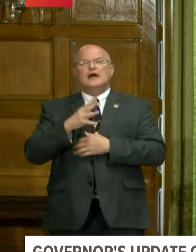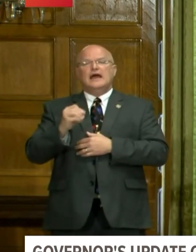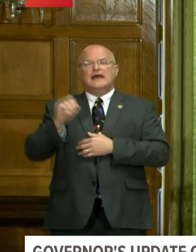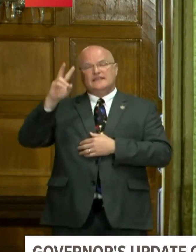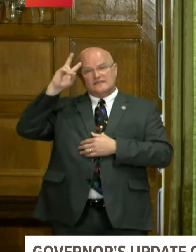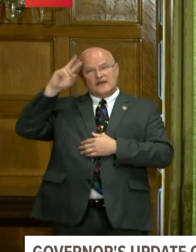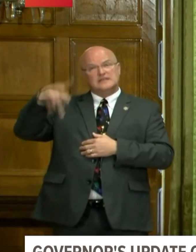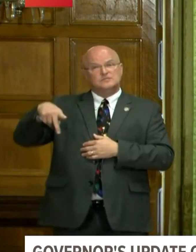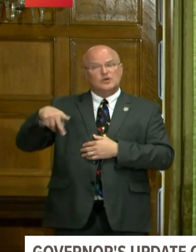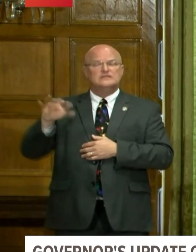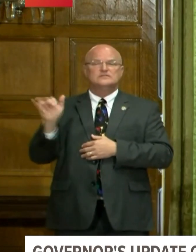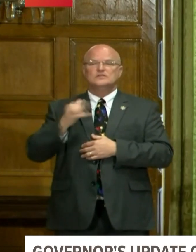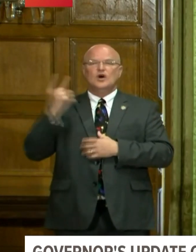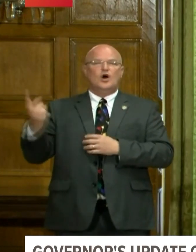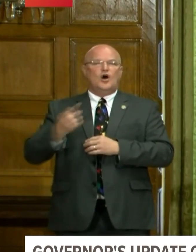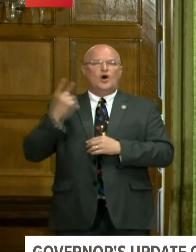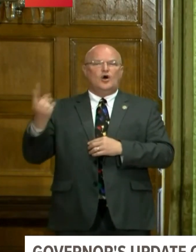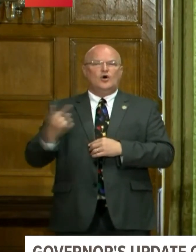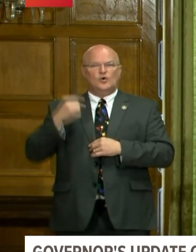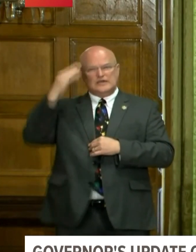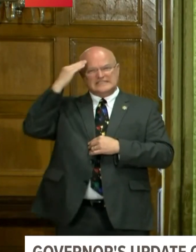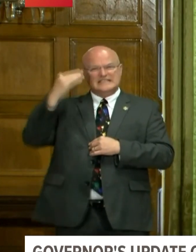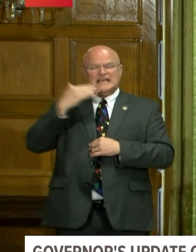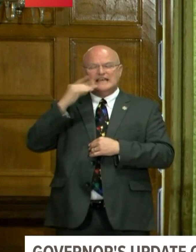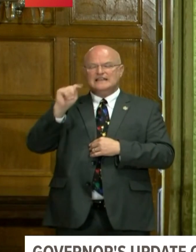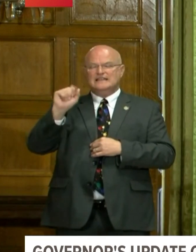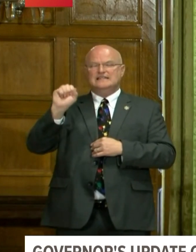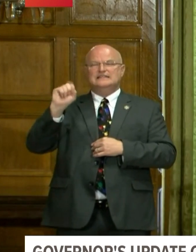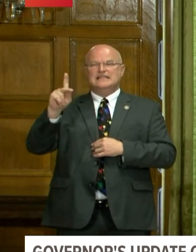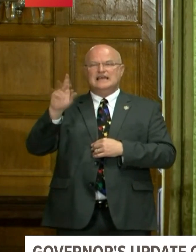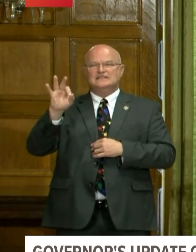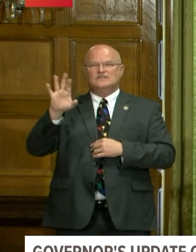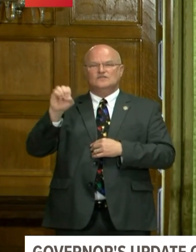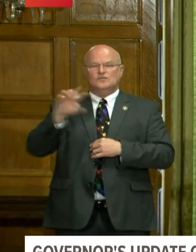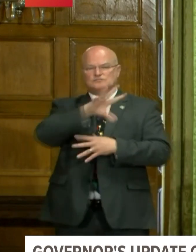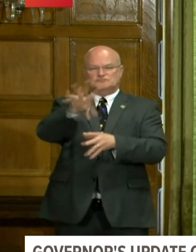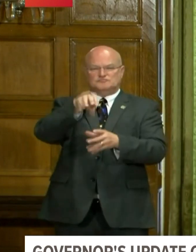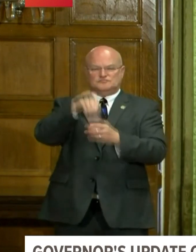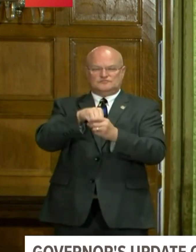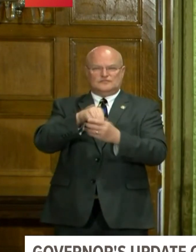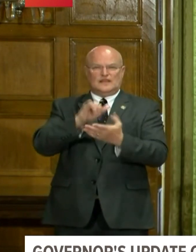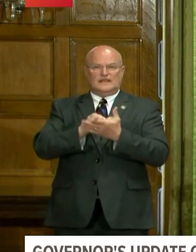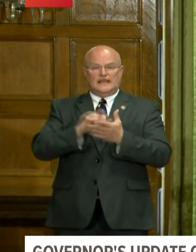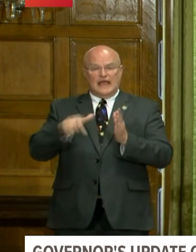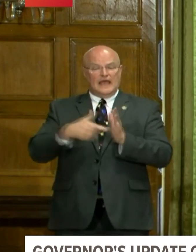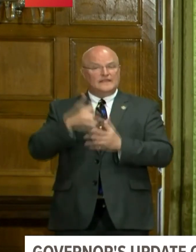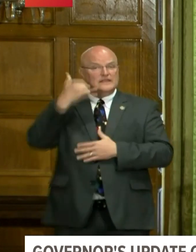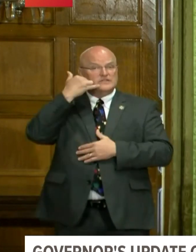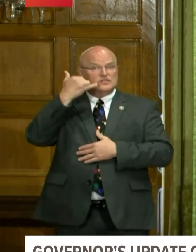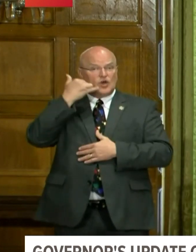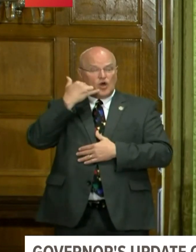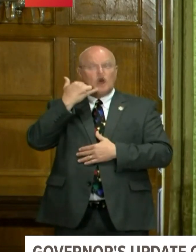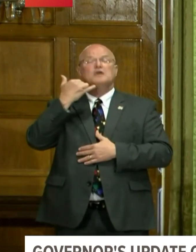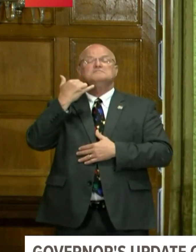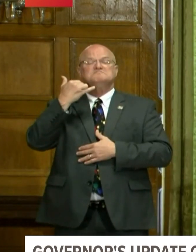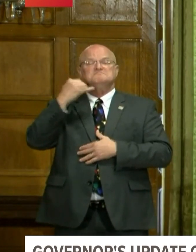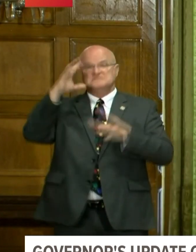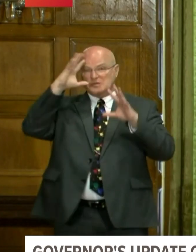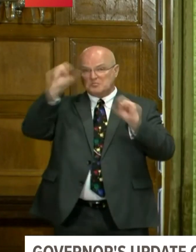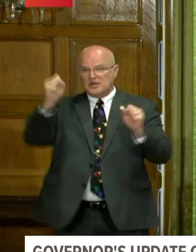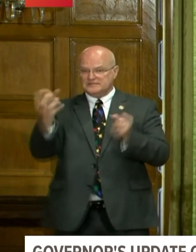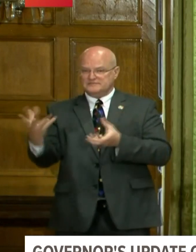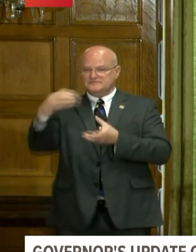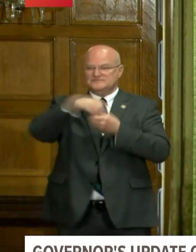the Vice President is always, as the head of the task force, participating in it. And this call, the President will be participating in it